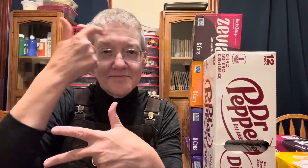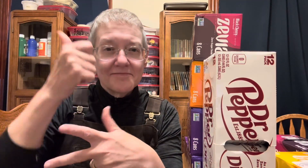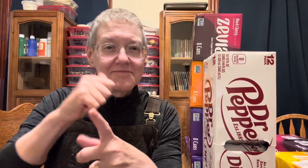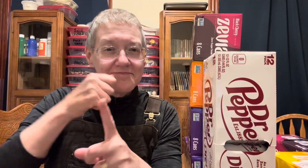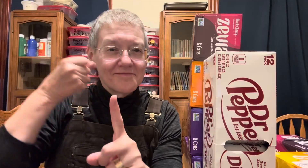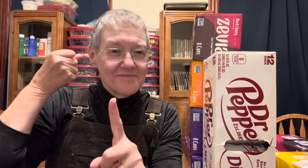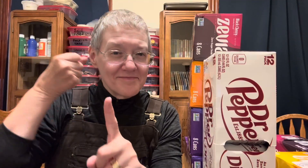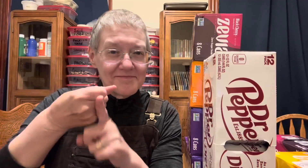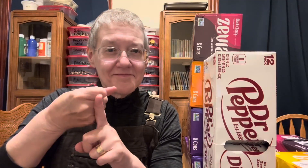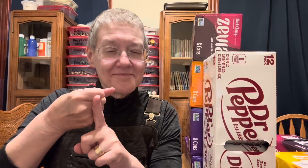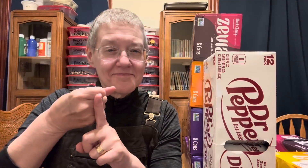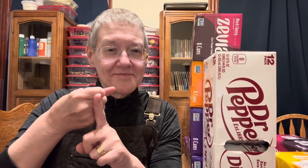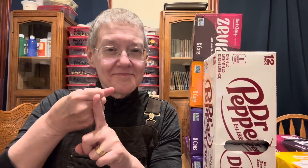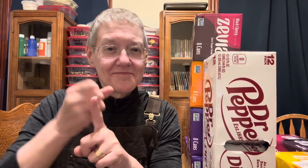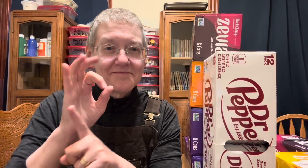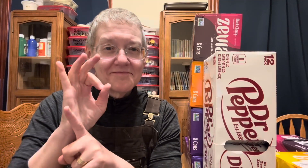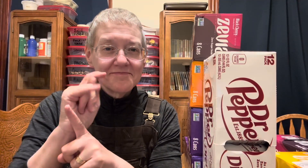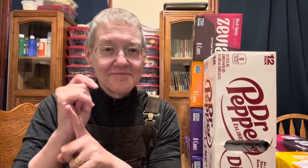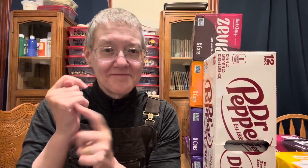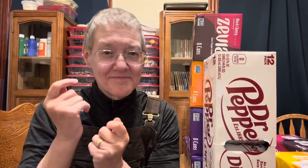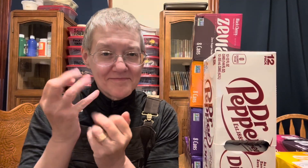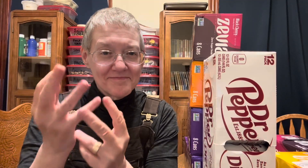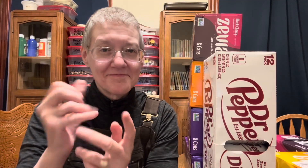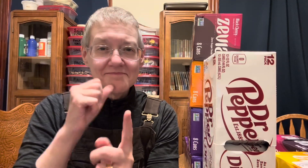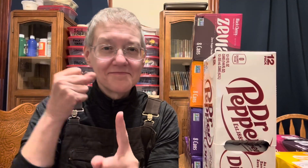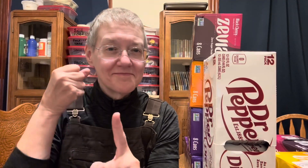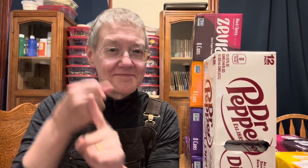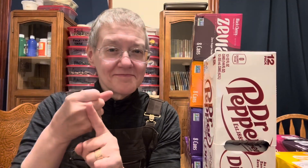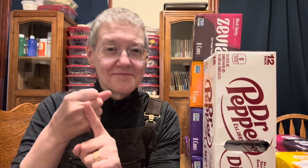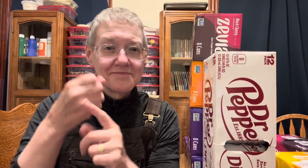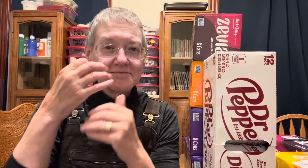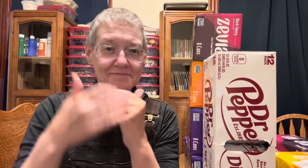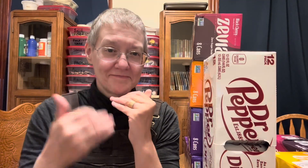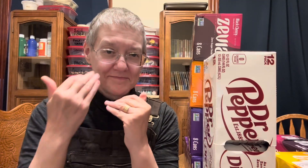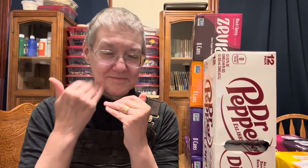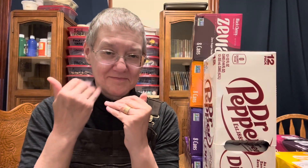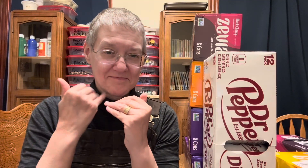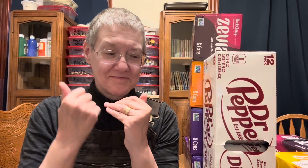doing good because it doesn't impact his blood sugar or his fat burning.